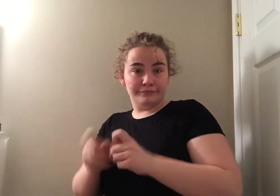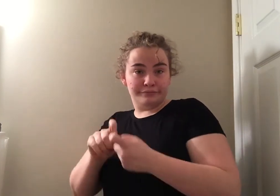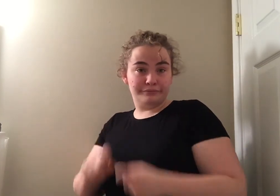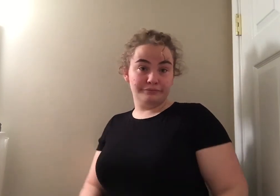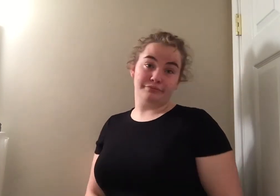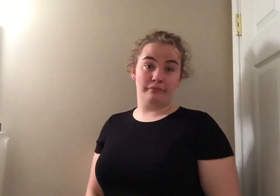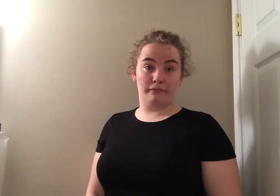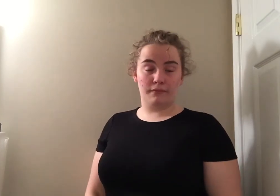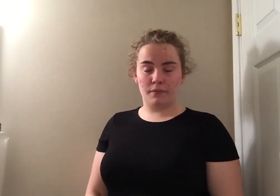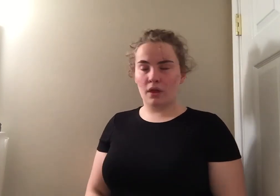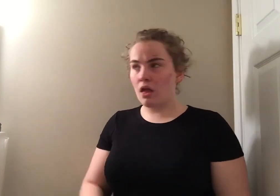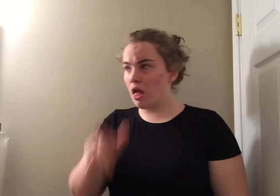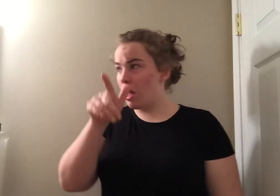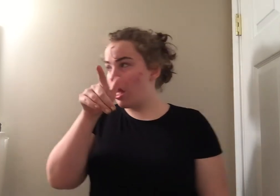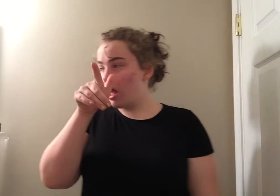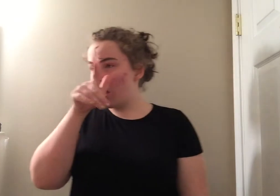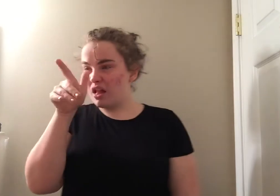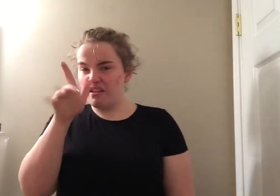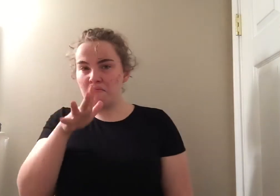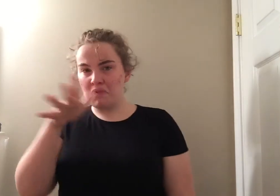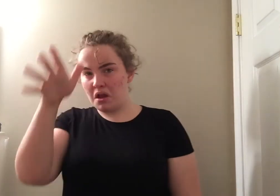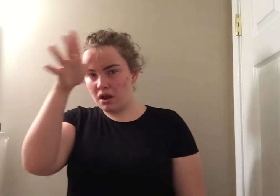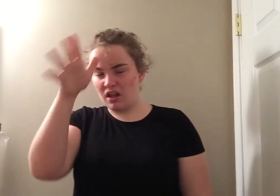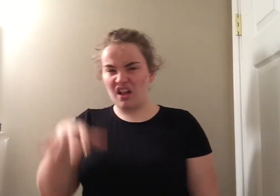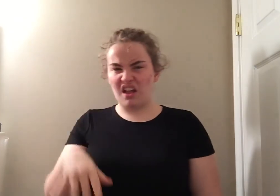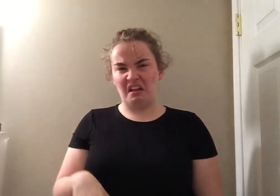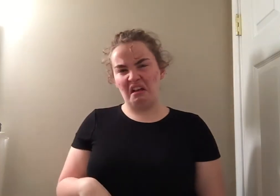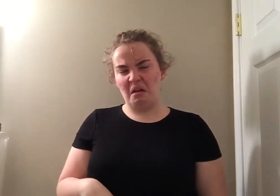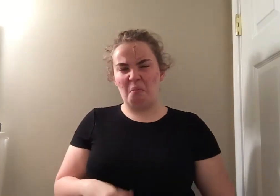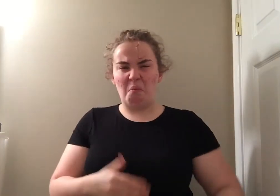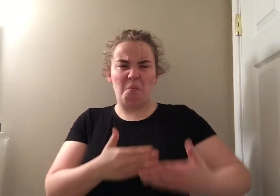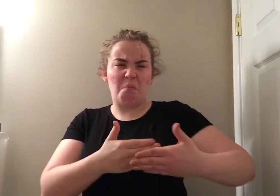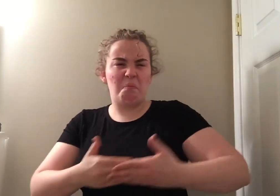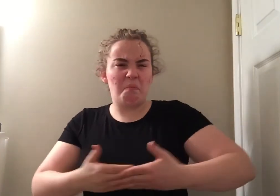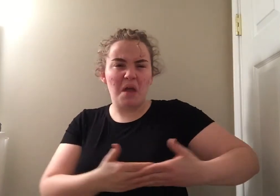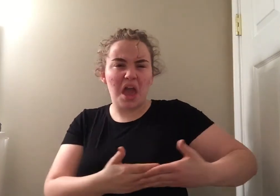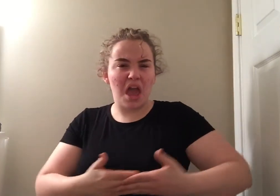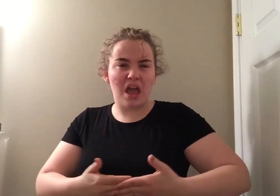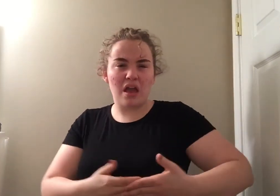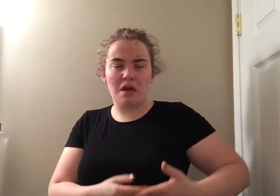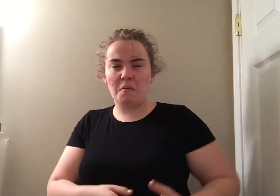parents. Disgusting, said Lily.